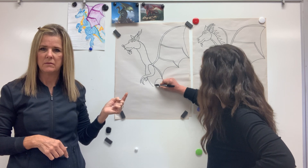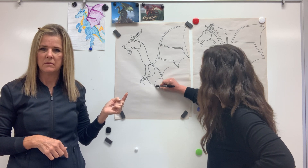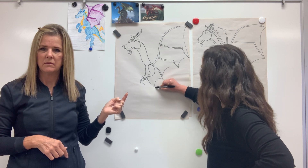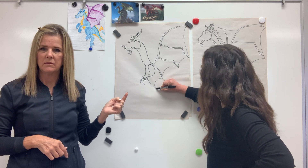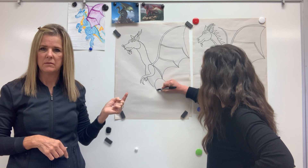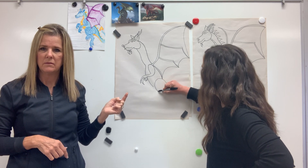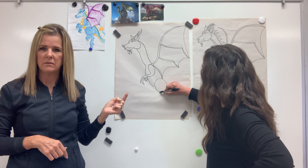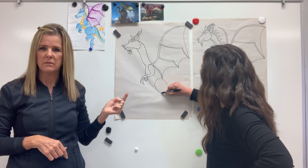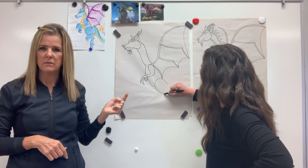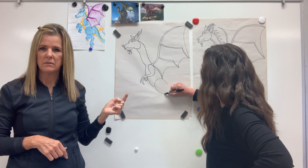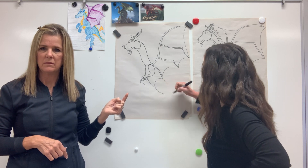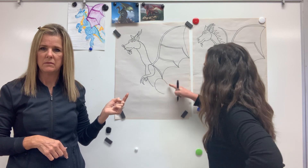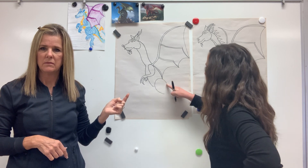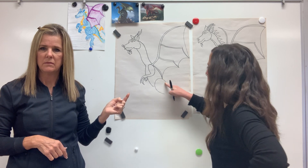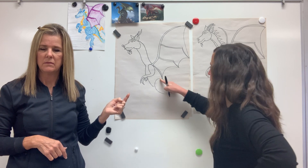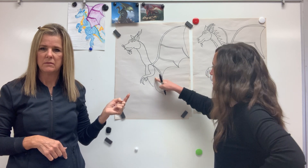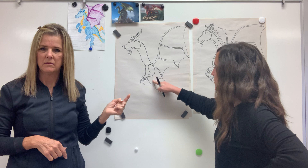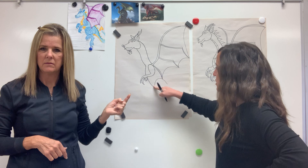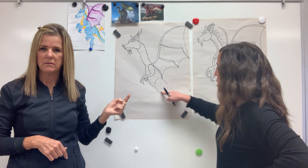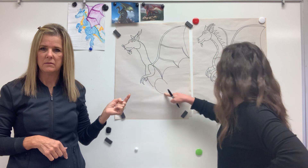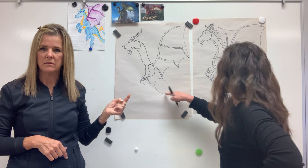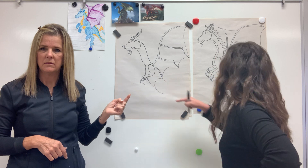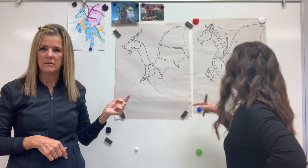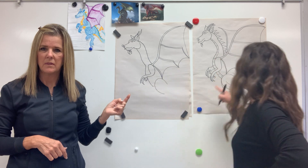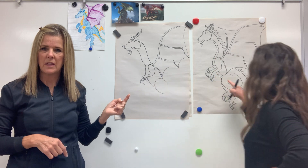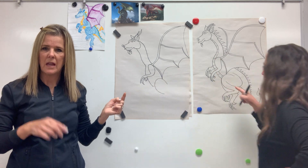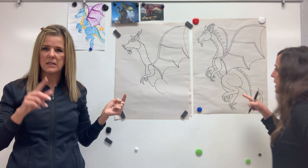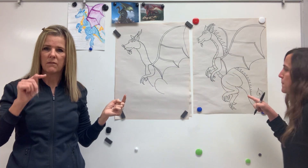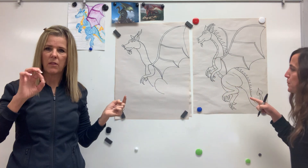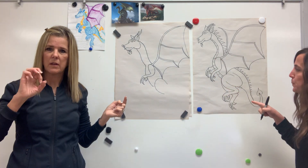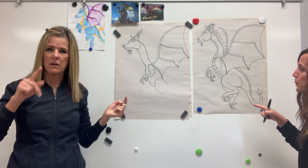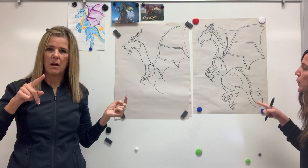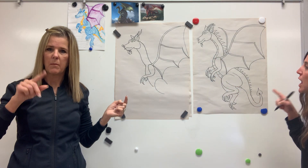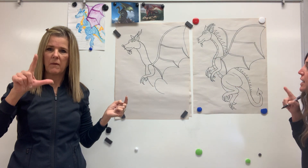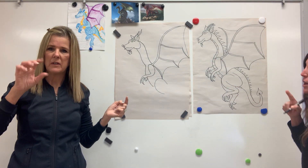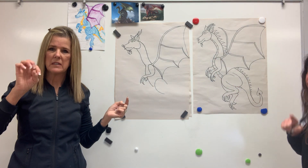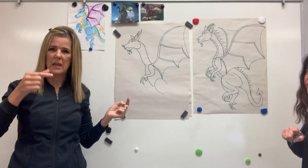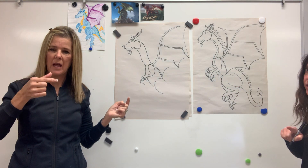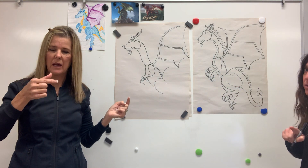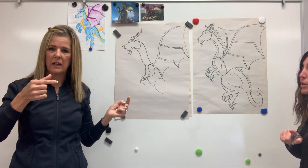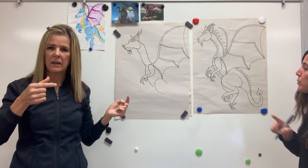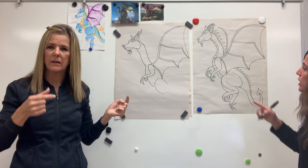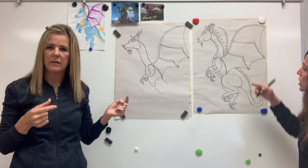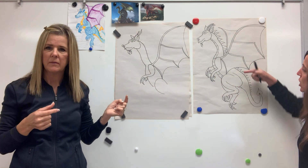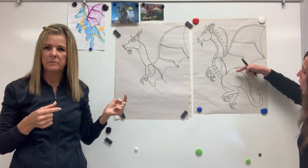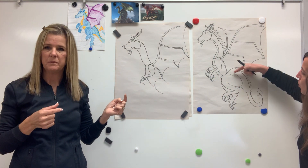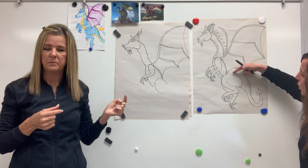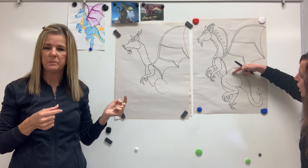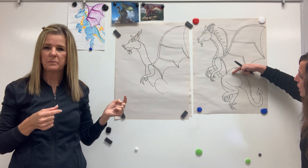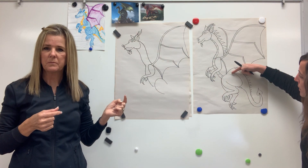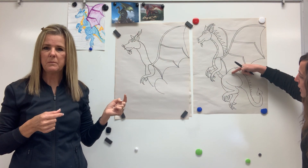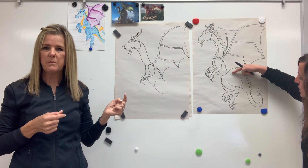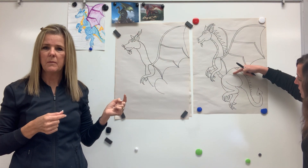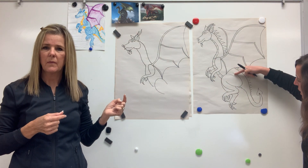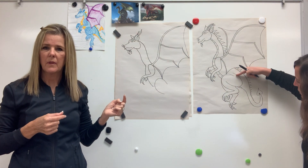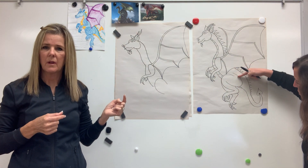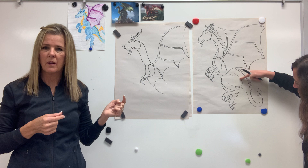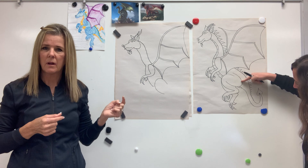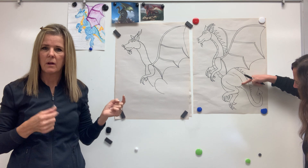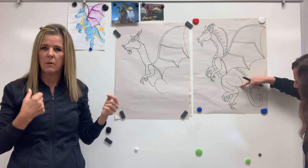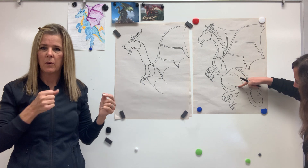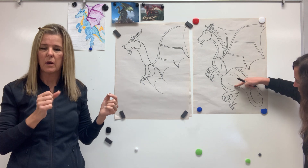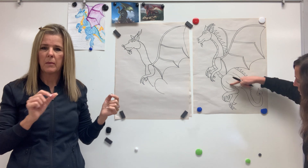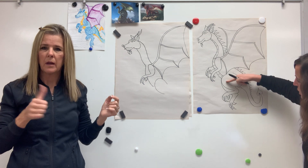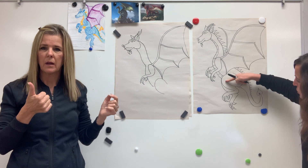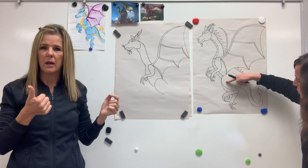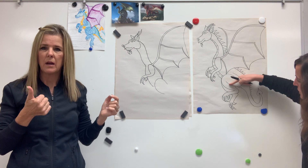to, and come back down. This is for the top part of his leg. Now this is gonna be weird. We're gonna make another